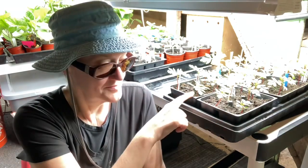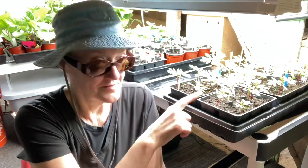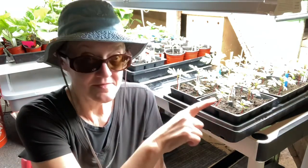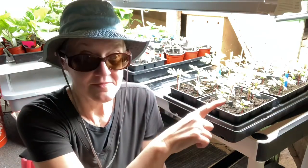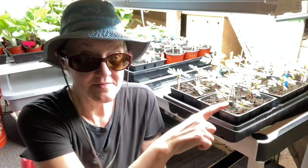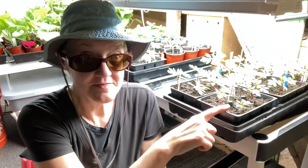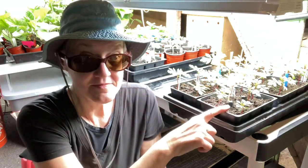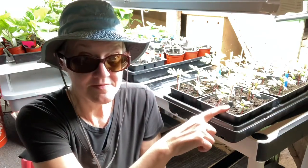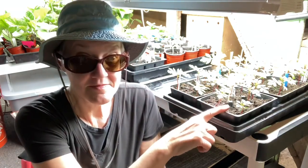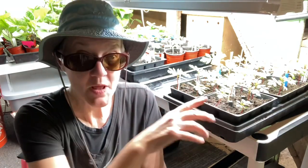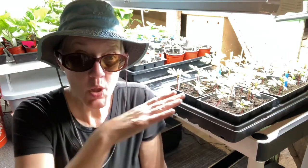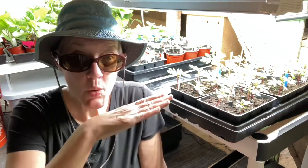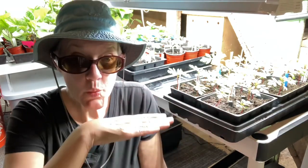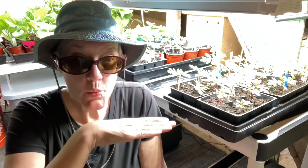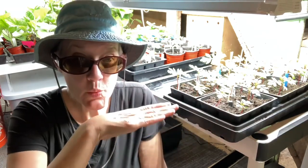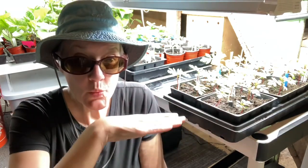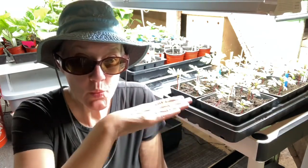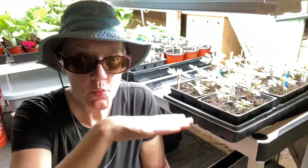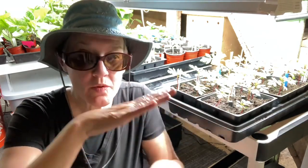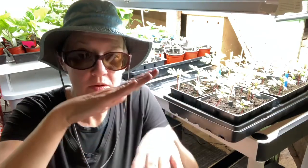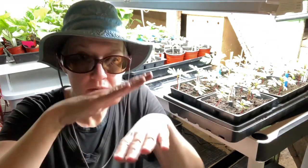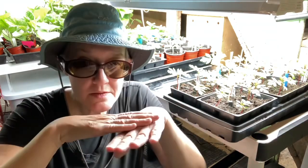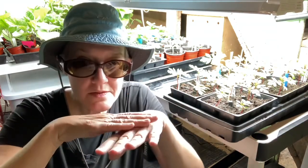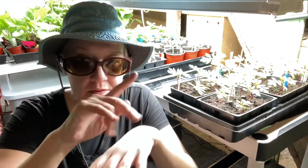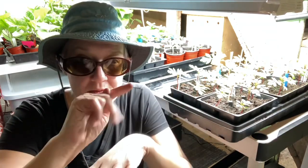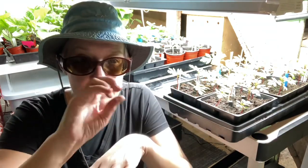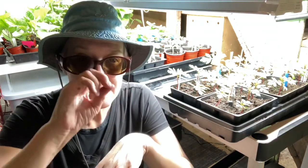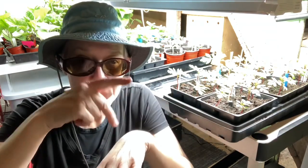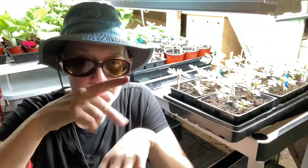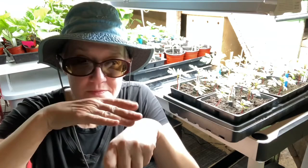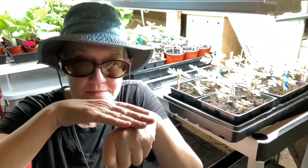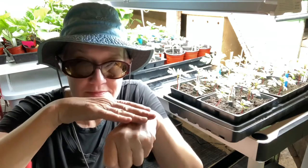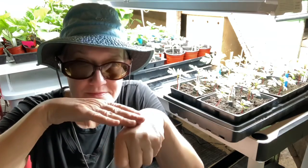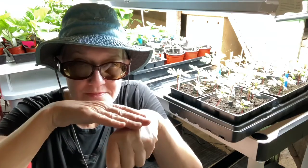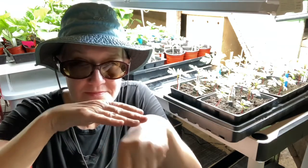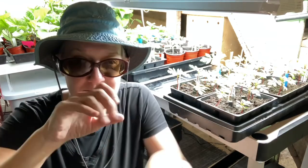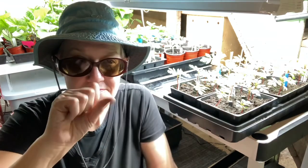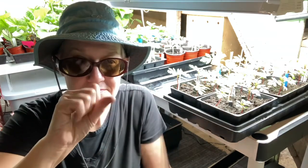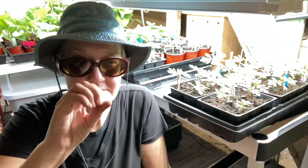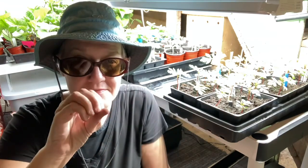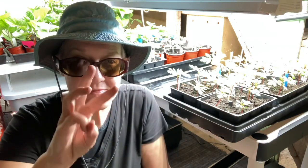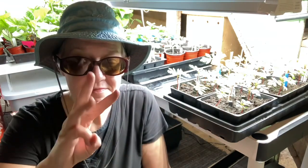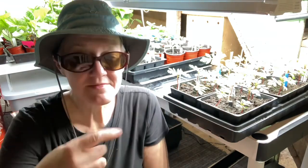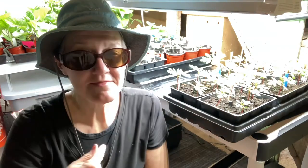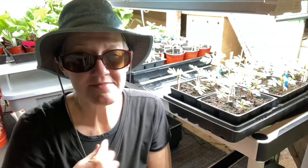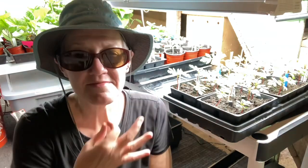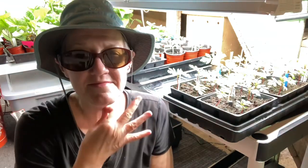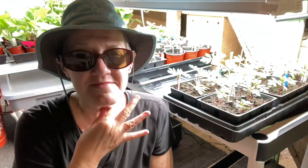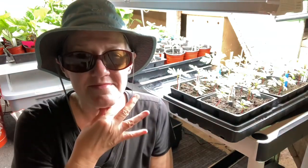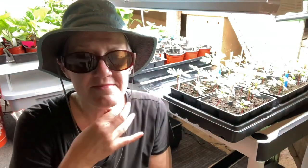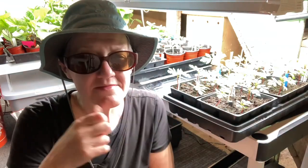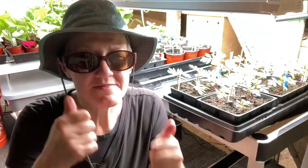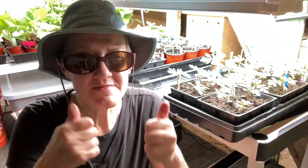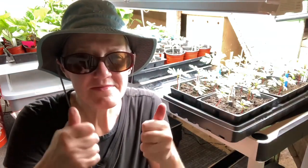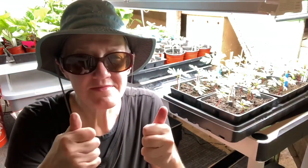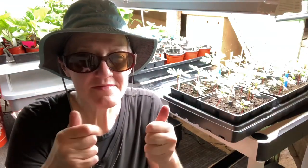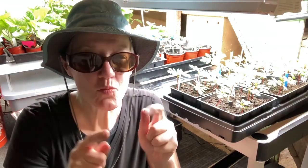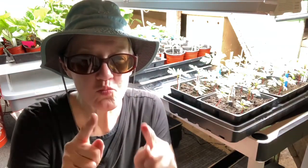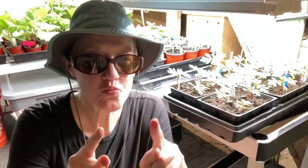And these 2 sides, I just pressed them into the surface sowed. And I was curious,